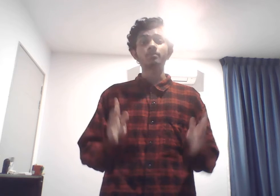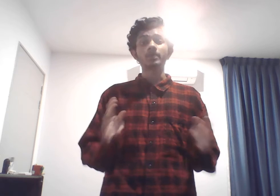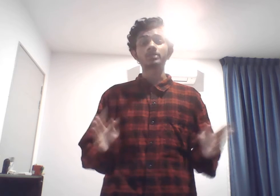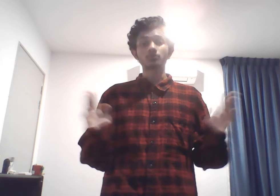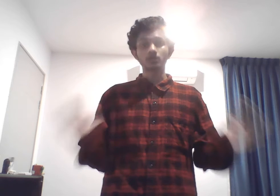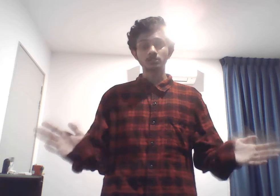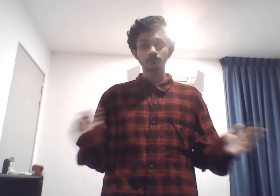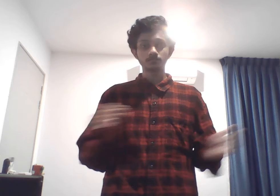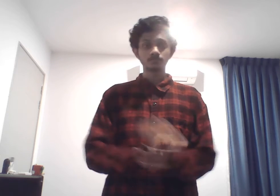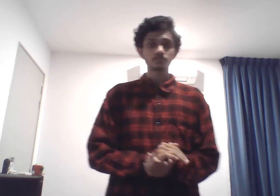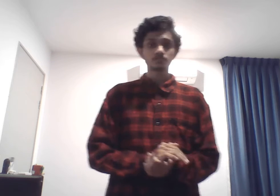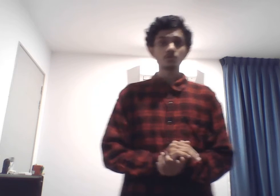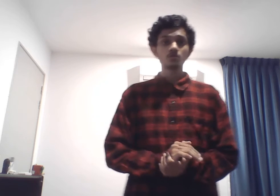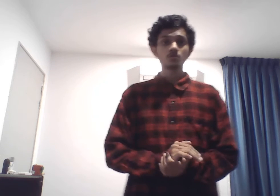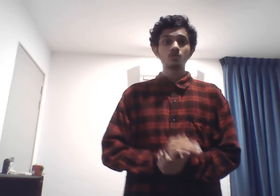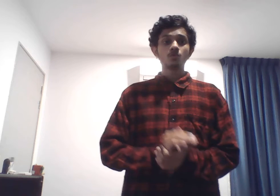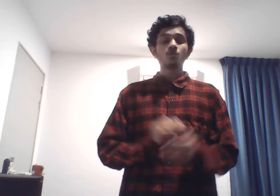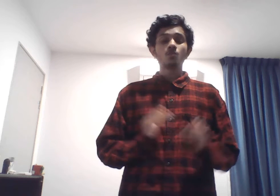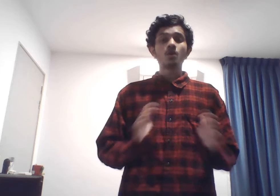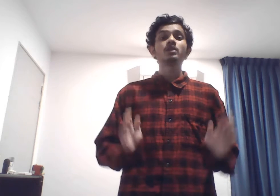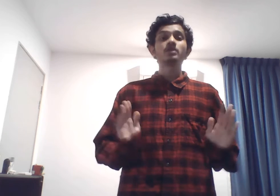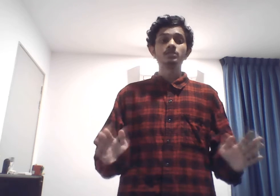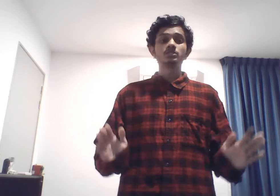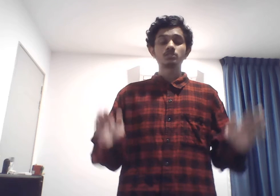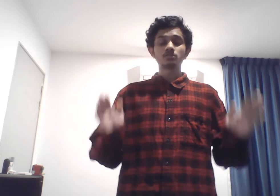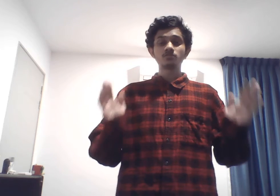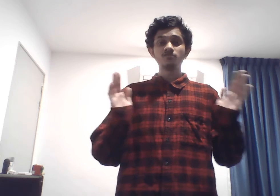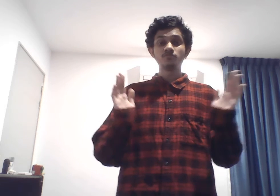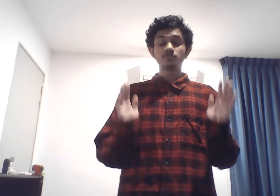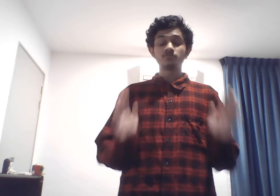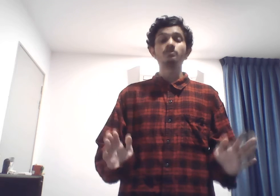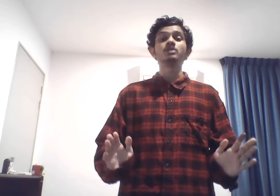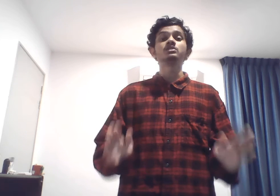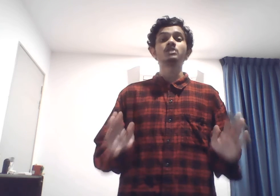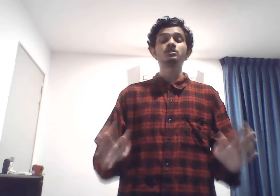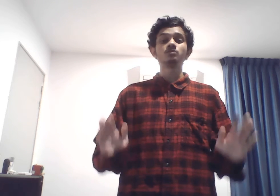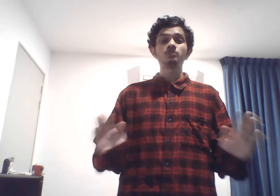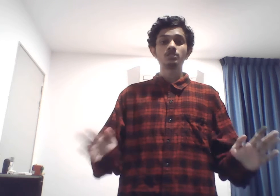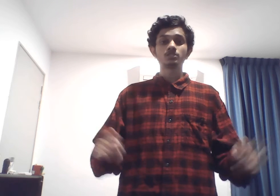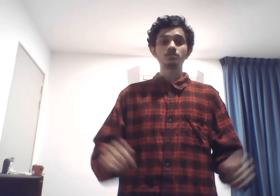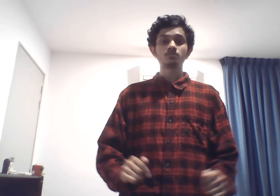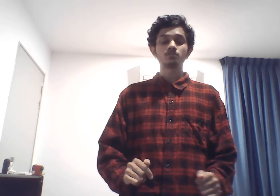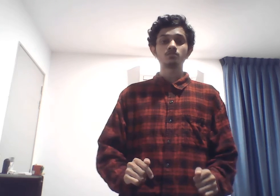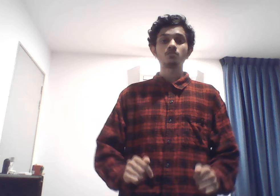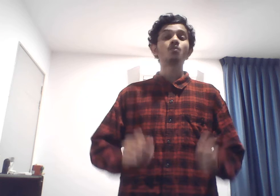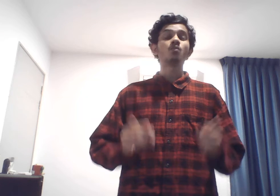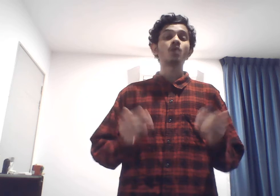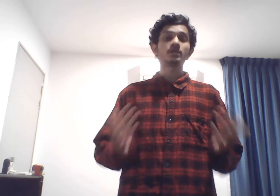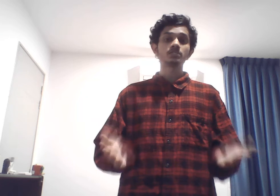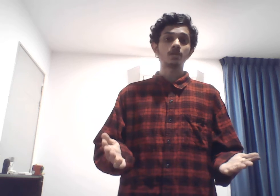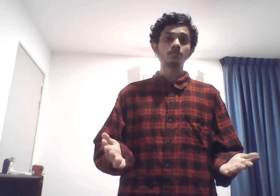That begs the question, what is female genital mutilation? Why does it